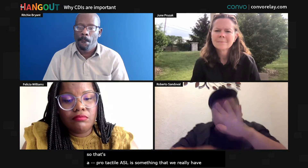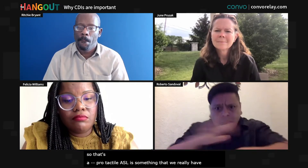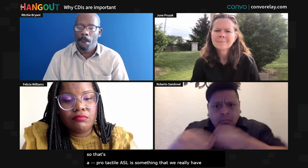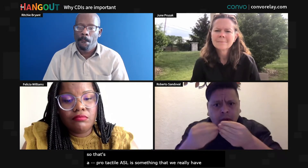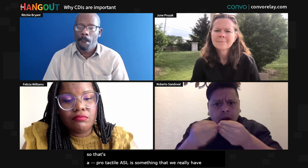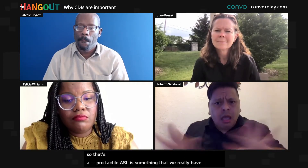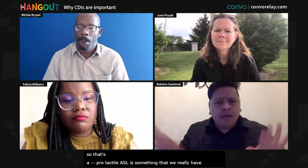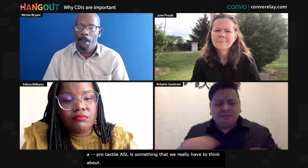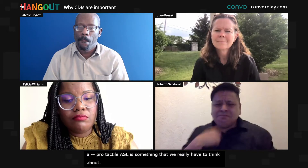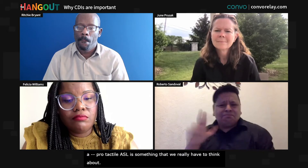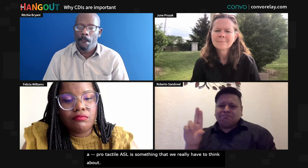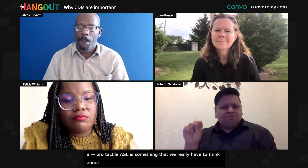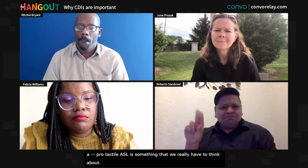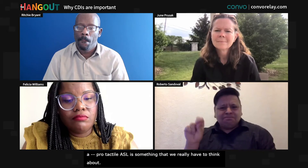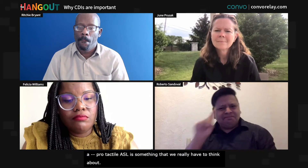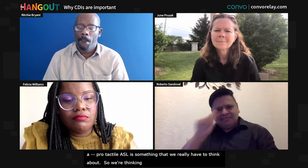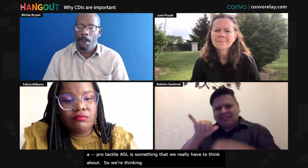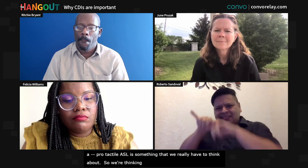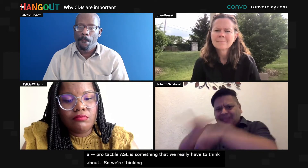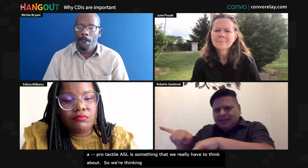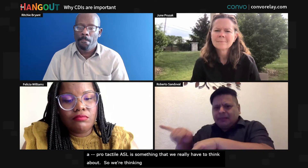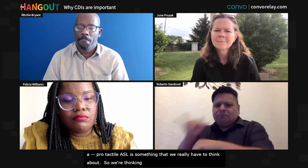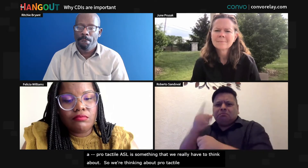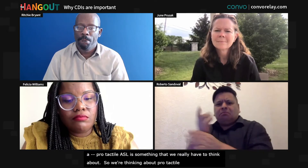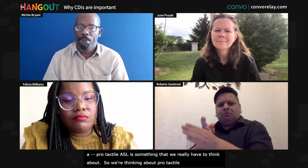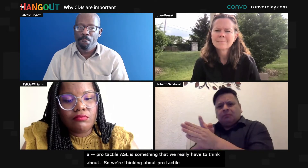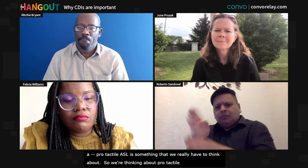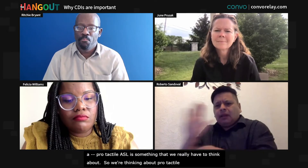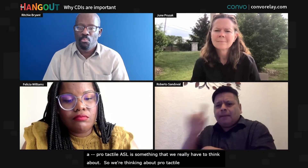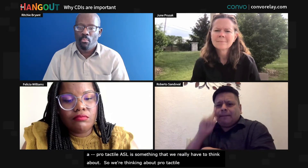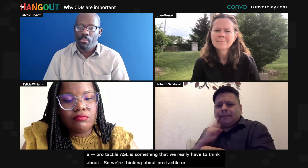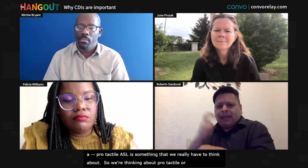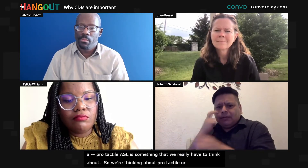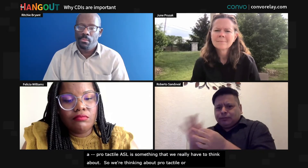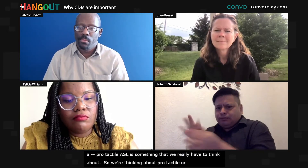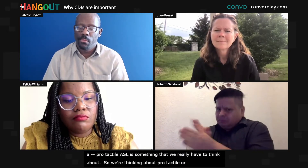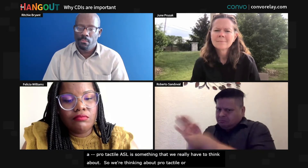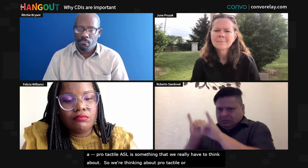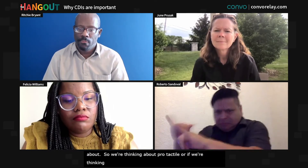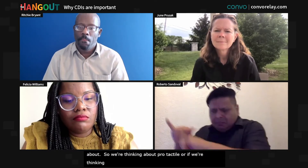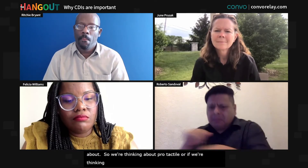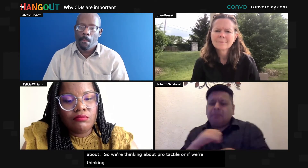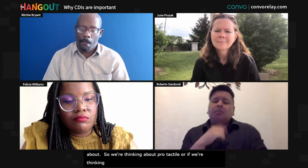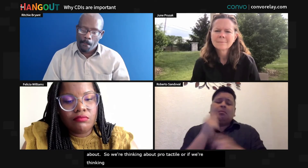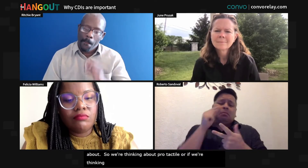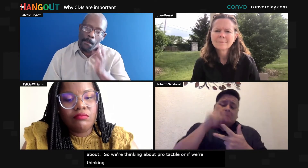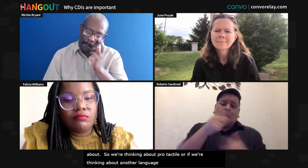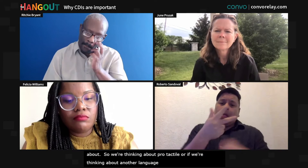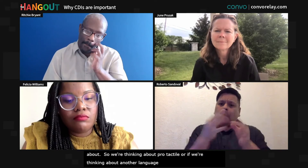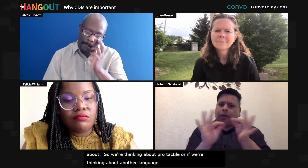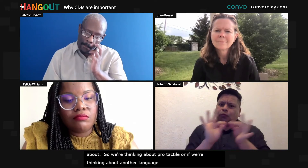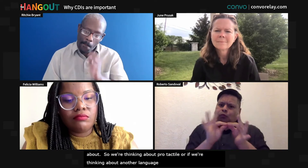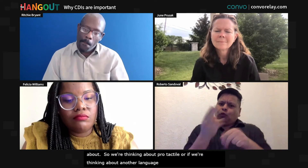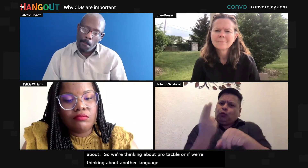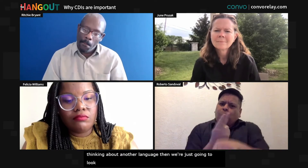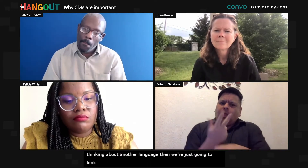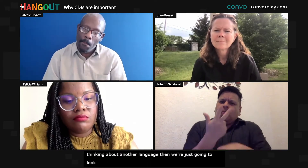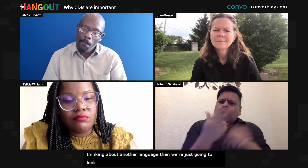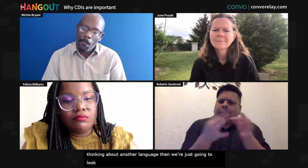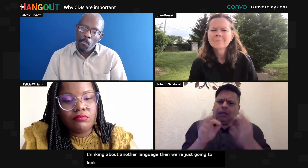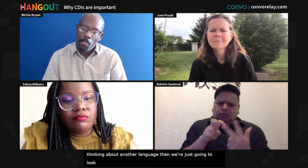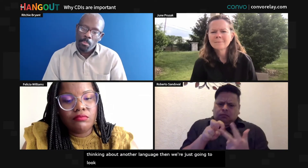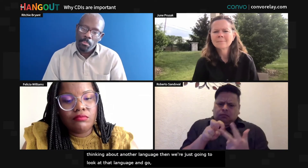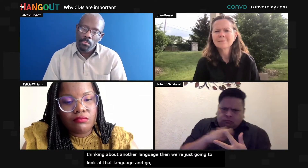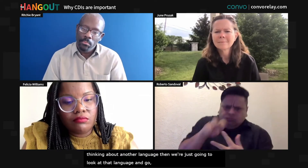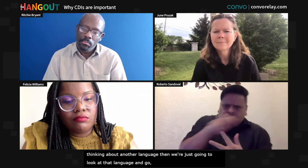thinking about protactile, or if we're thinking about another language, then we're just going to look in that language and we're going, no, wait, that's something I need to